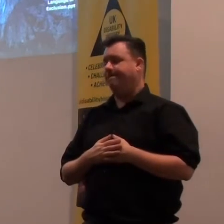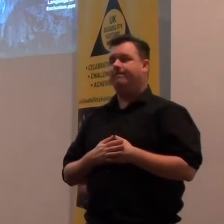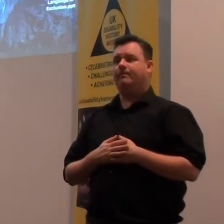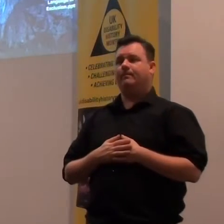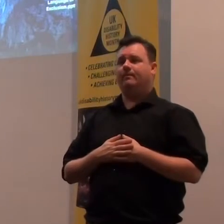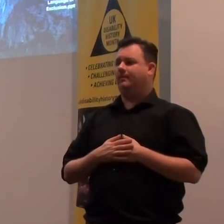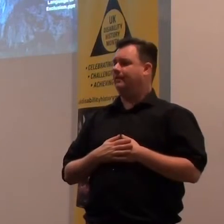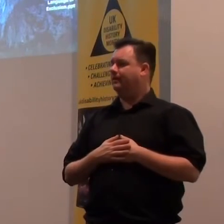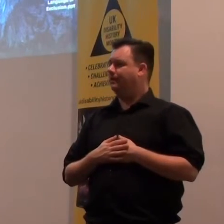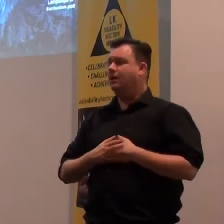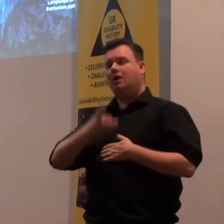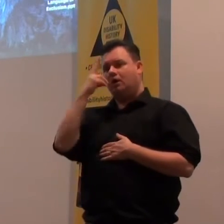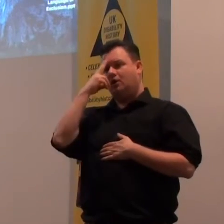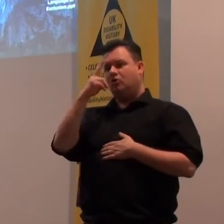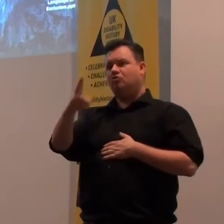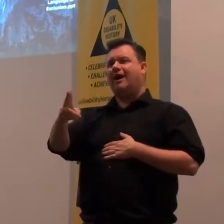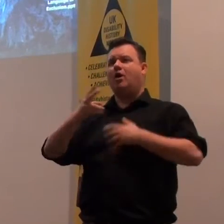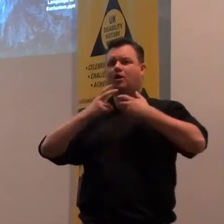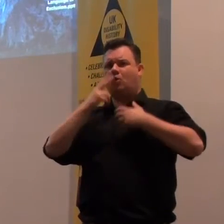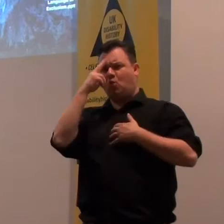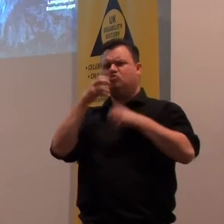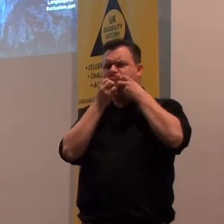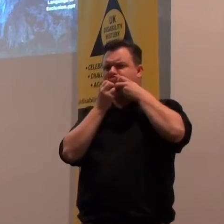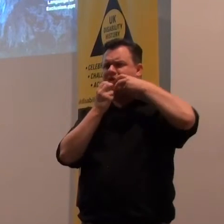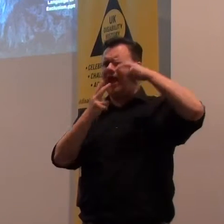It's called Cry Out for Words of Freedom.